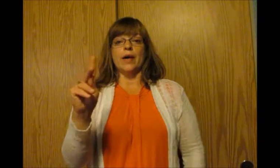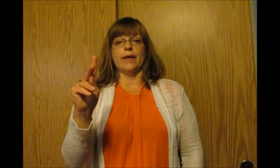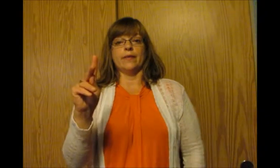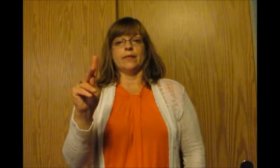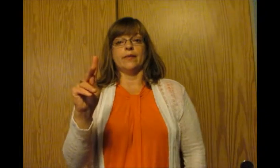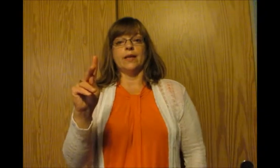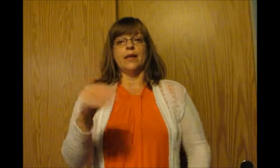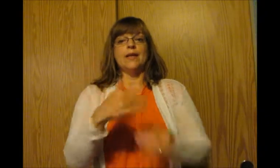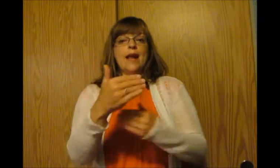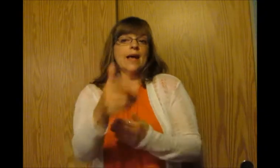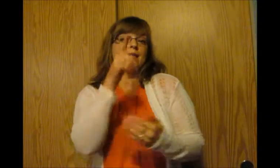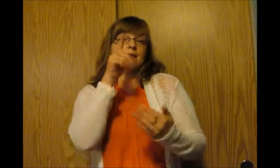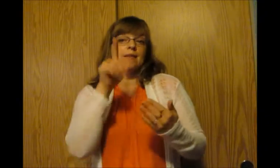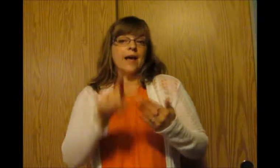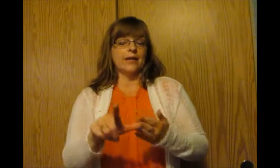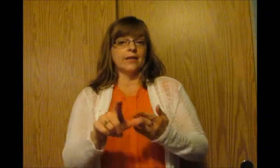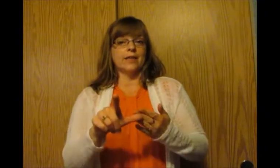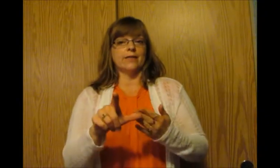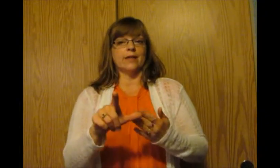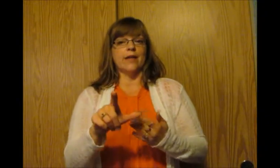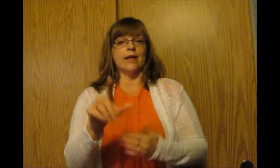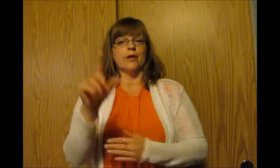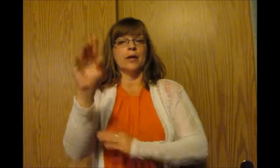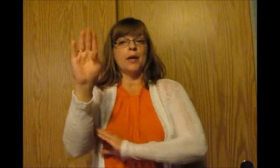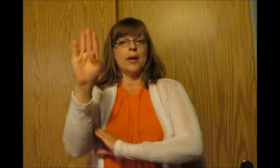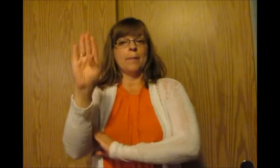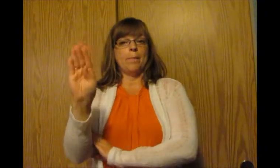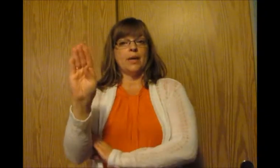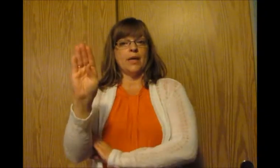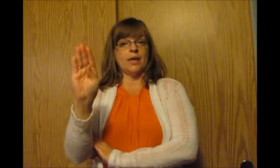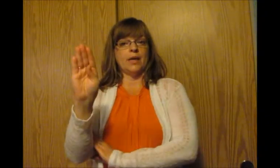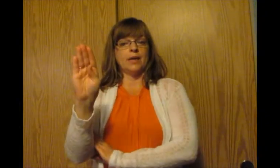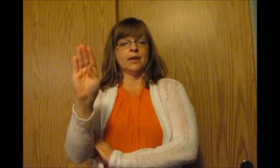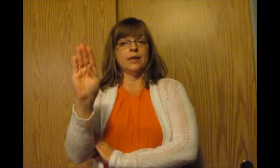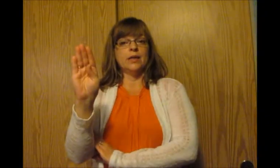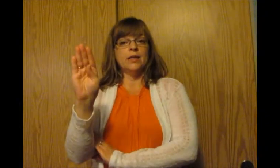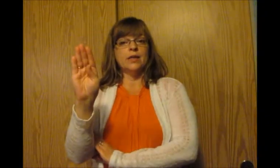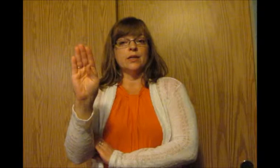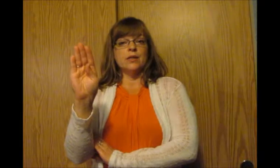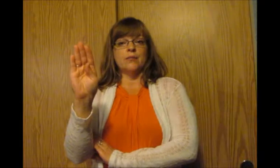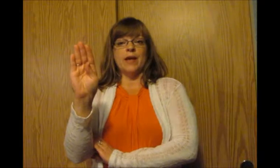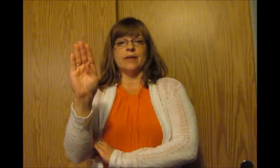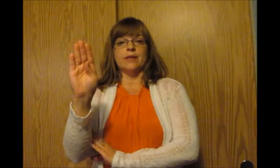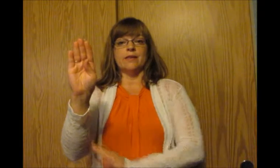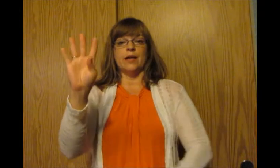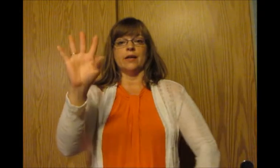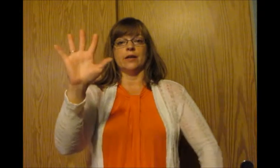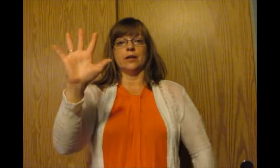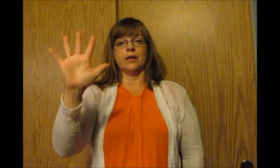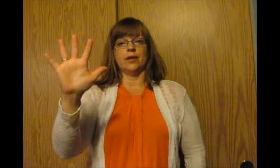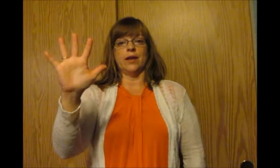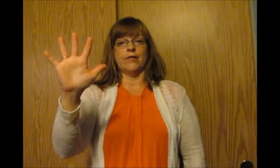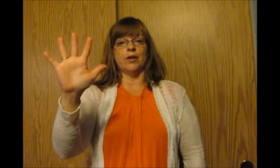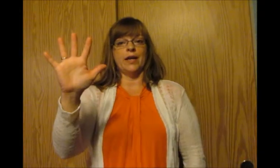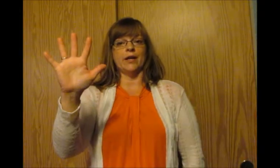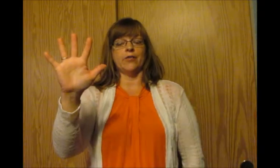Okay, the next letter is the letter B. To make this letter, have your hand